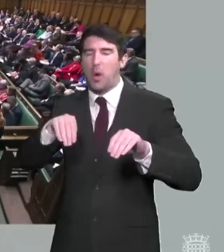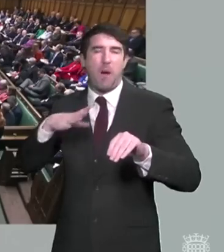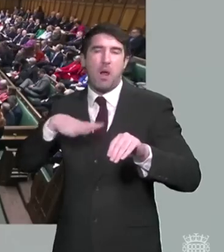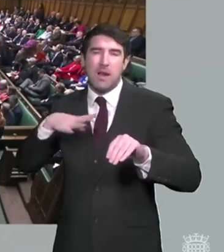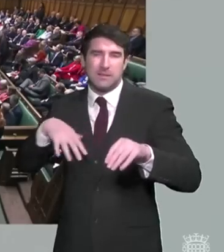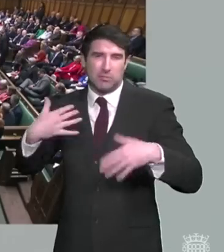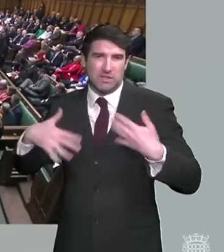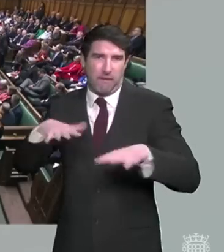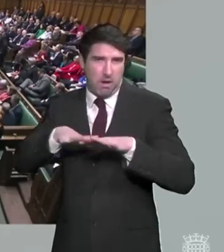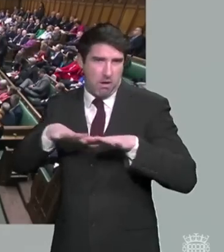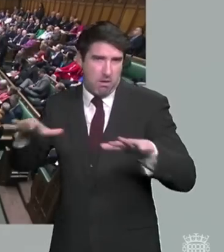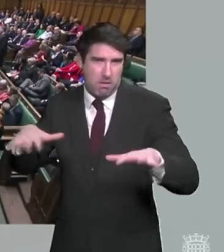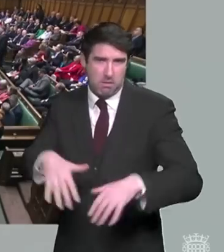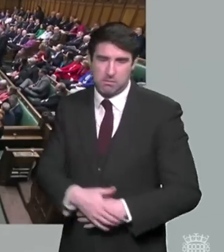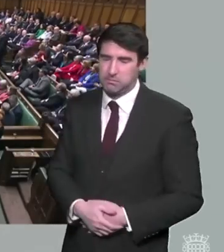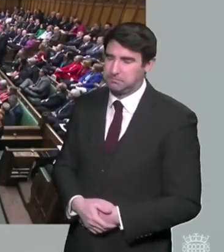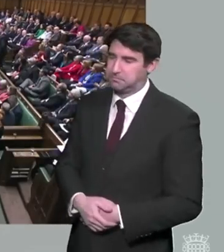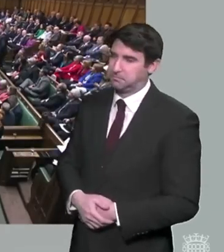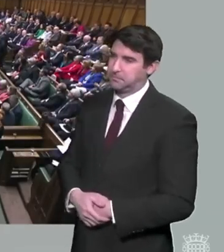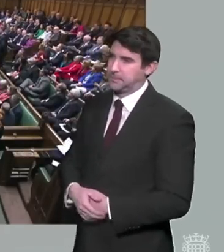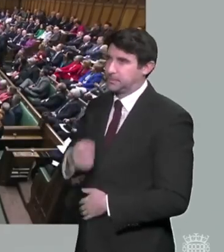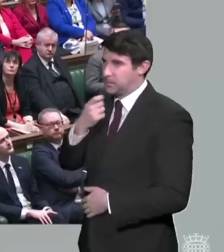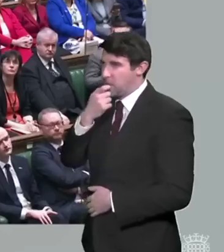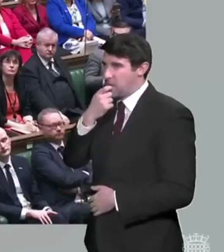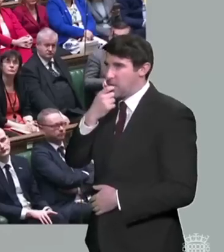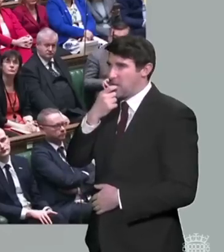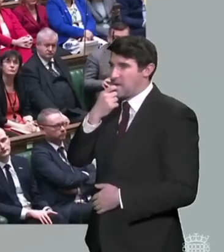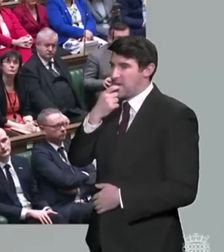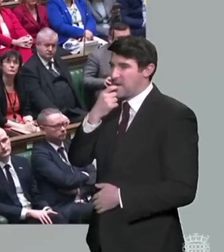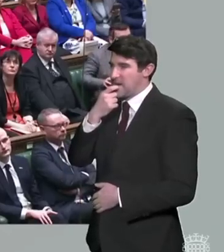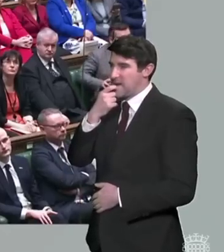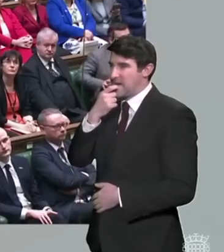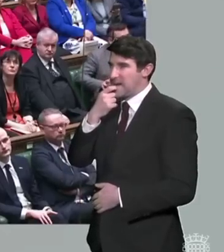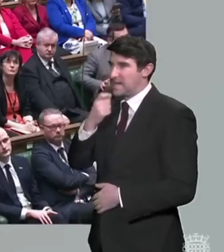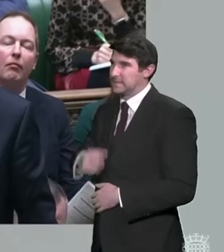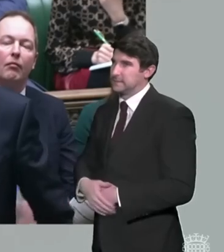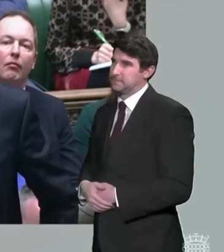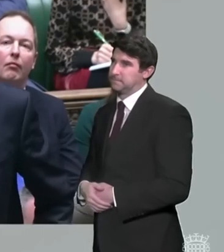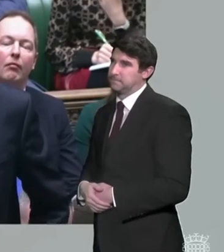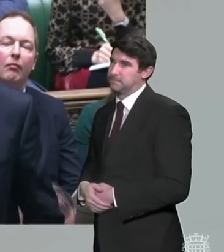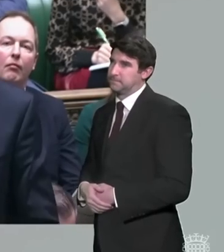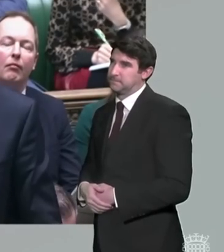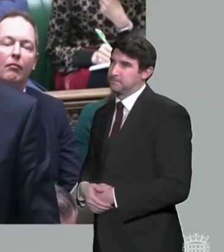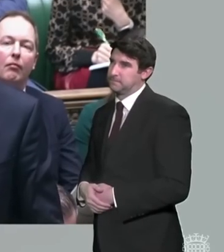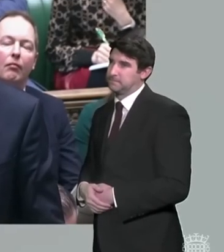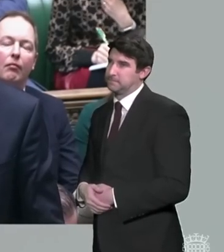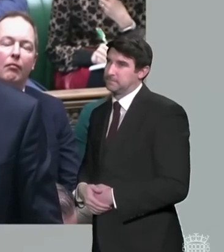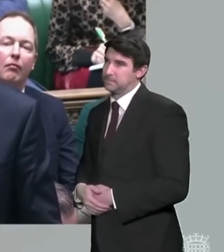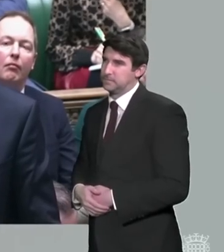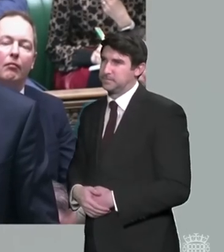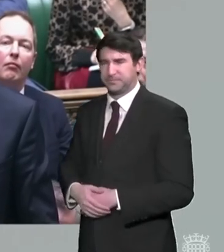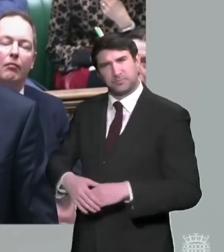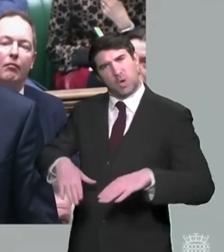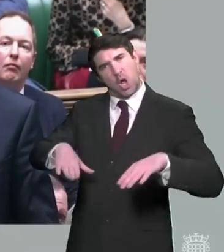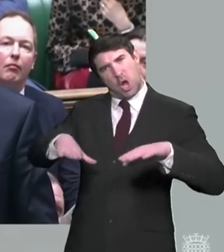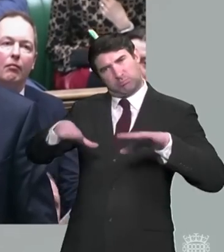Dugan. Thank you, Mr. Speaker. The UK Government's fiscally illiterate electricity generator levy will choke off billions